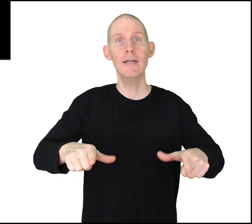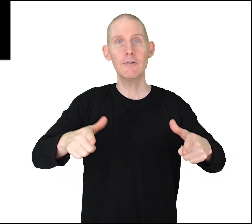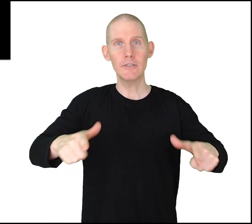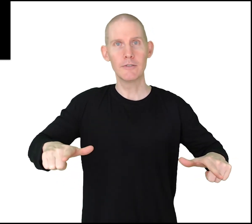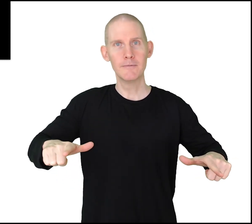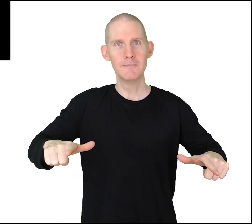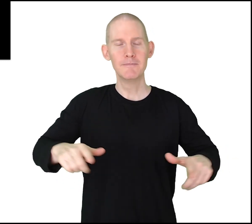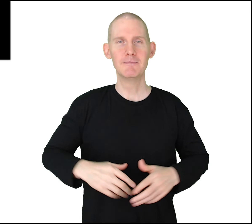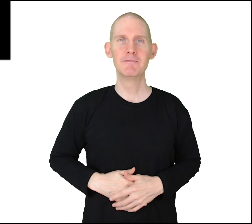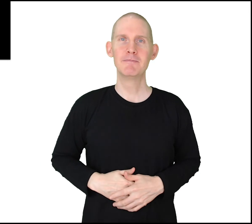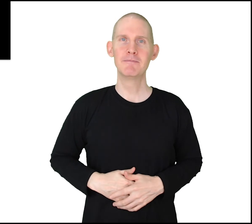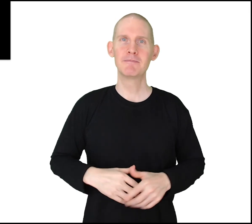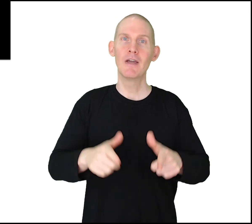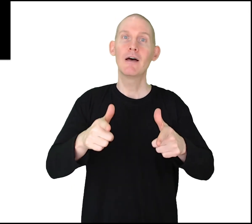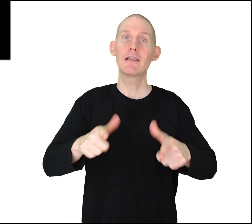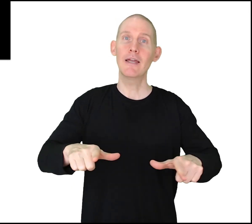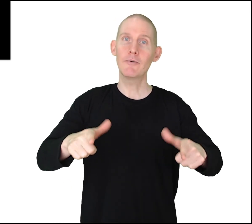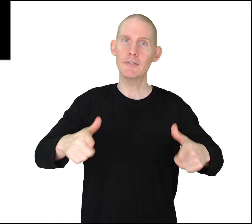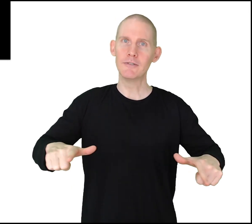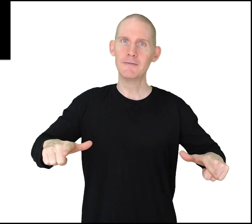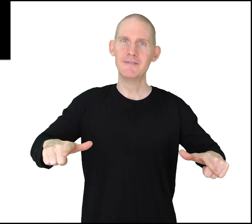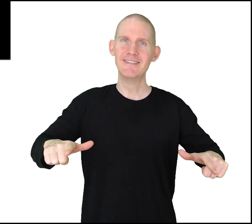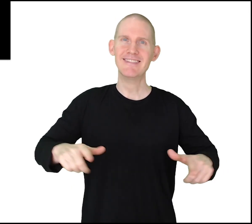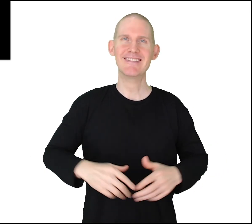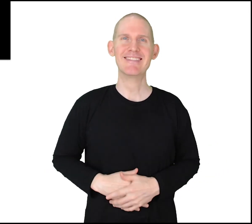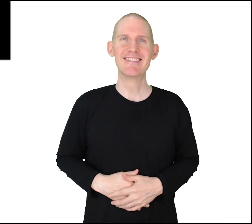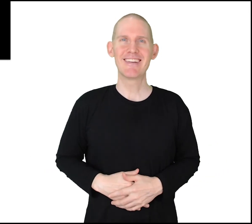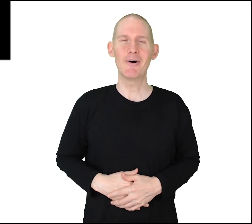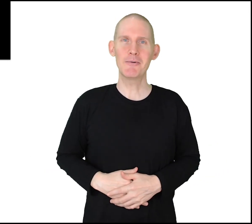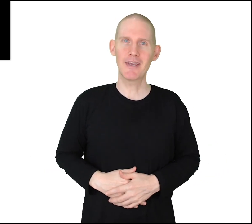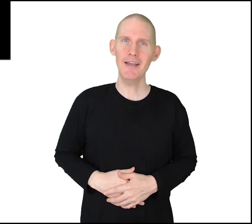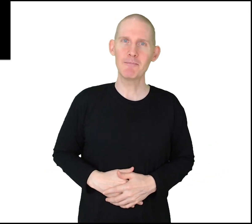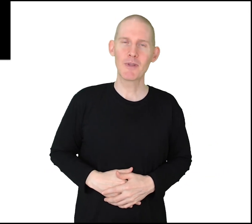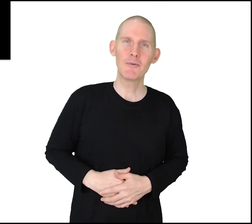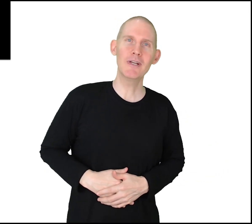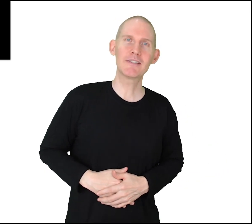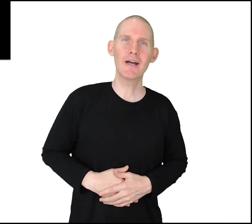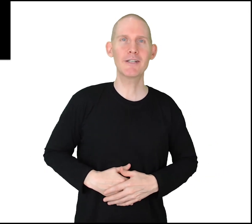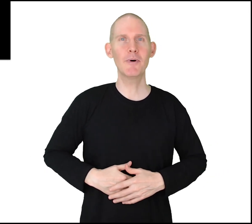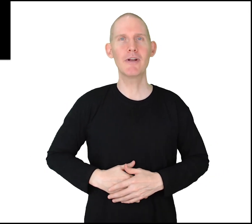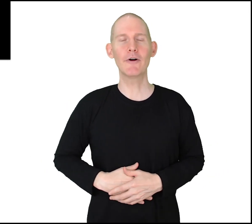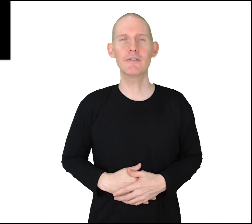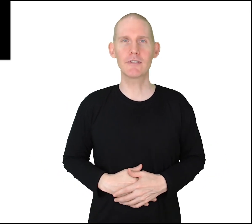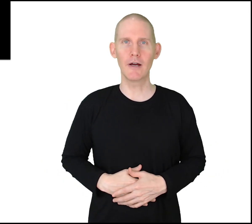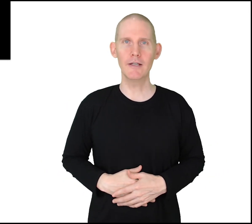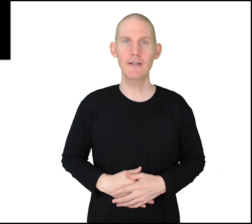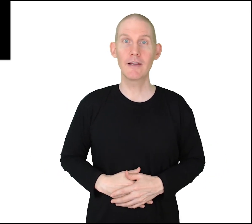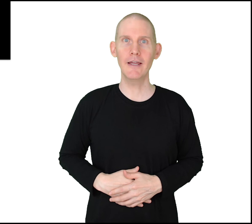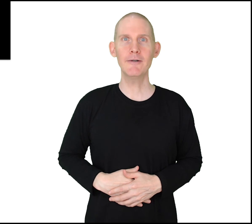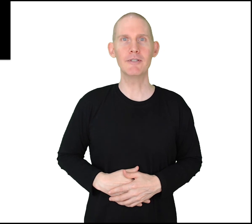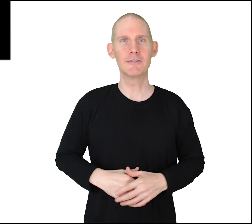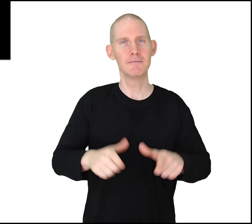Language. Language. Okay, we just talked about how to sign language.